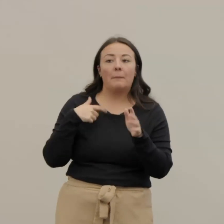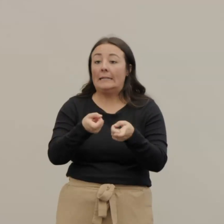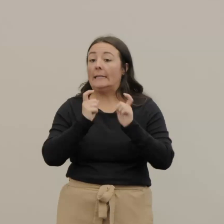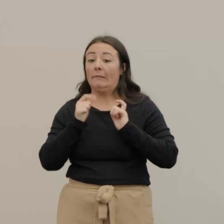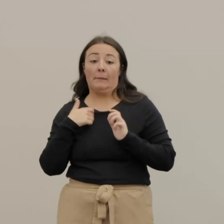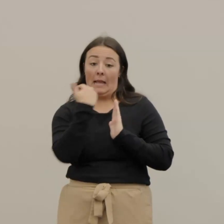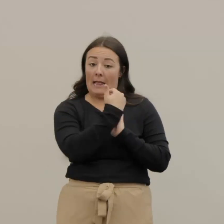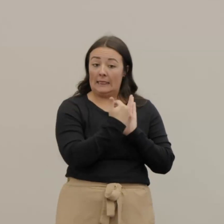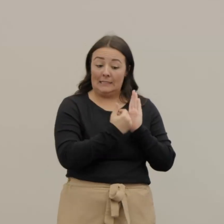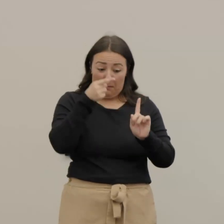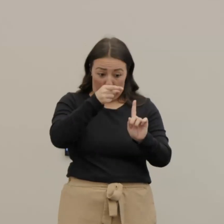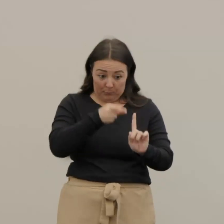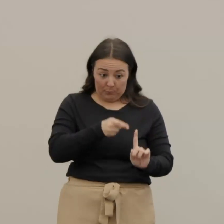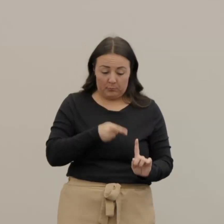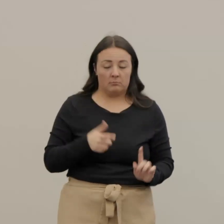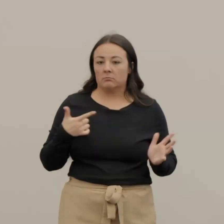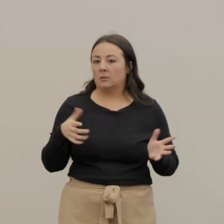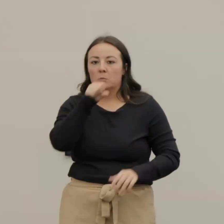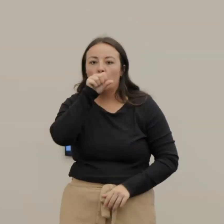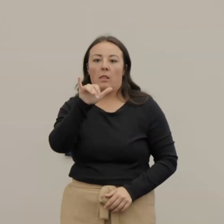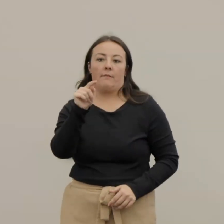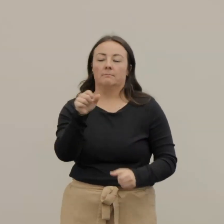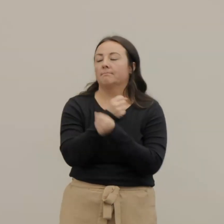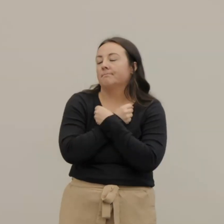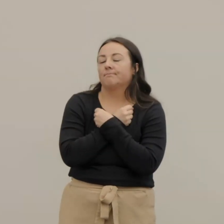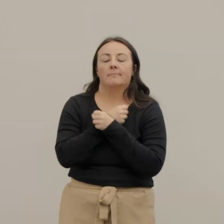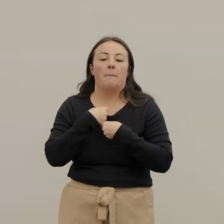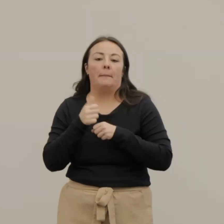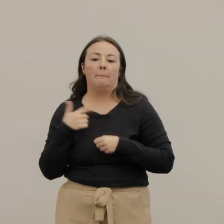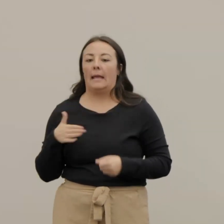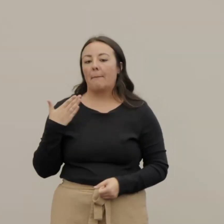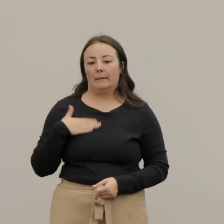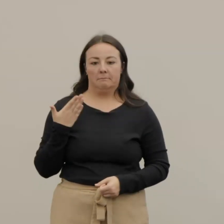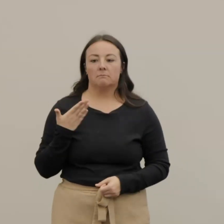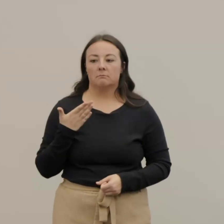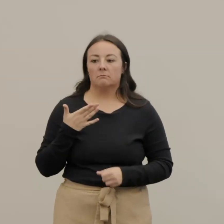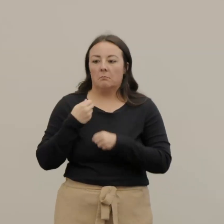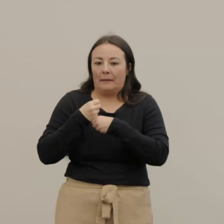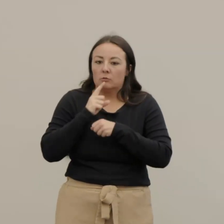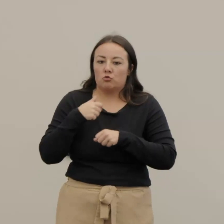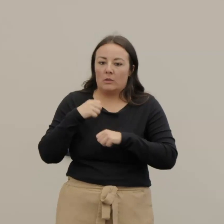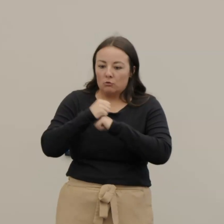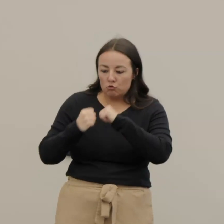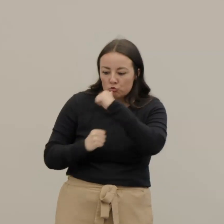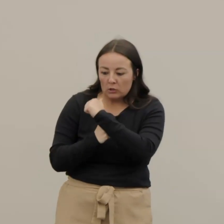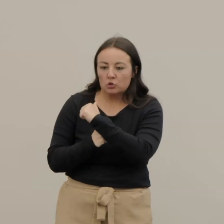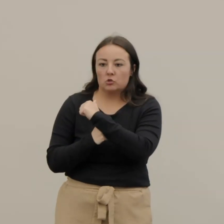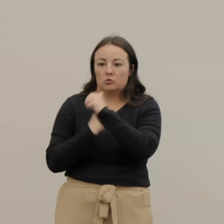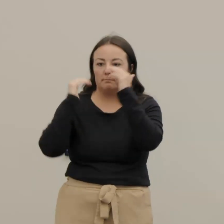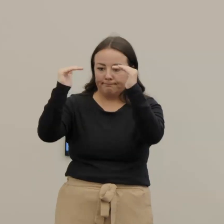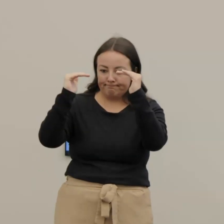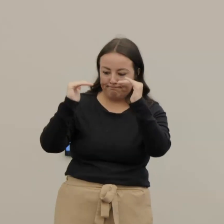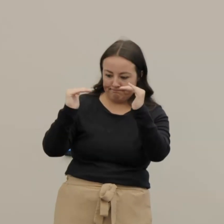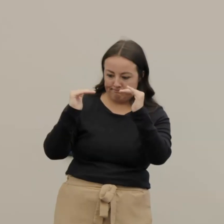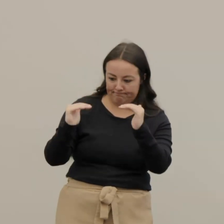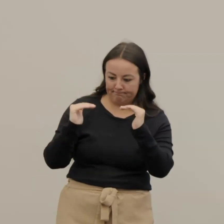and a list within a list. Those even make me happy, keeping that structure in parallel. Lists